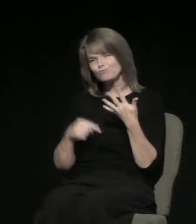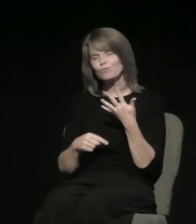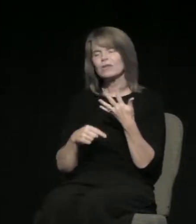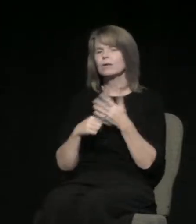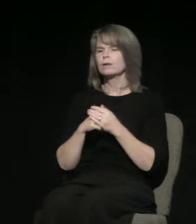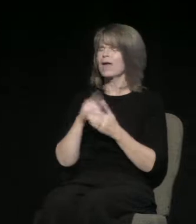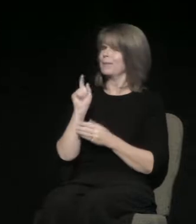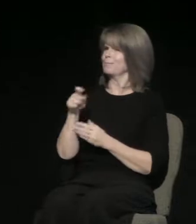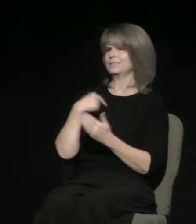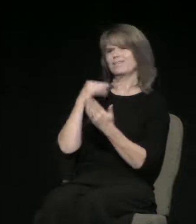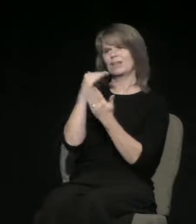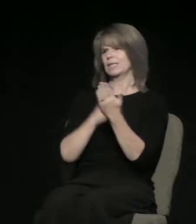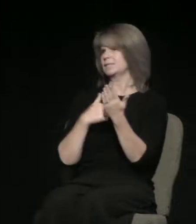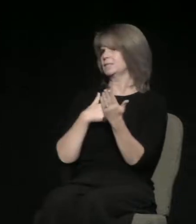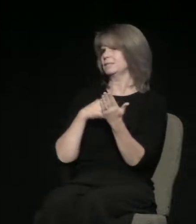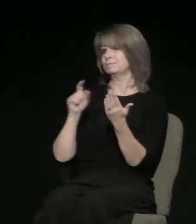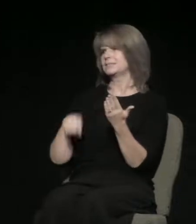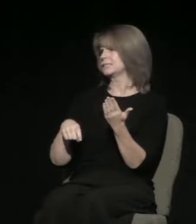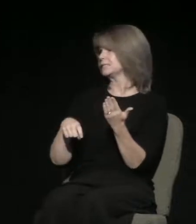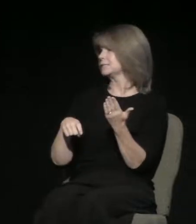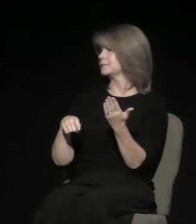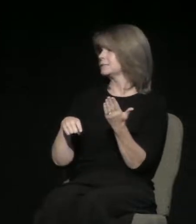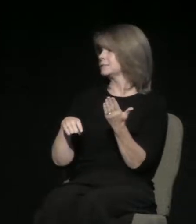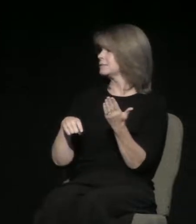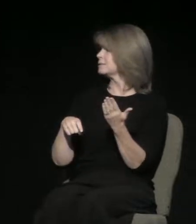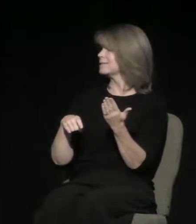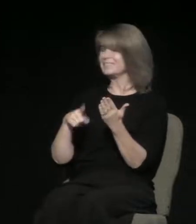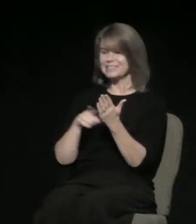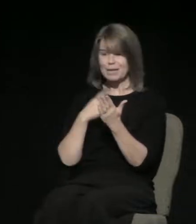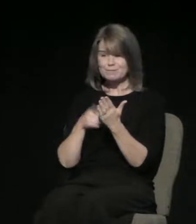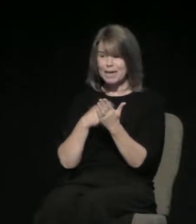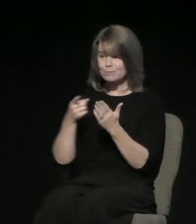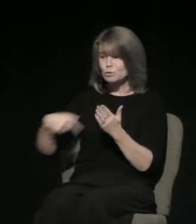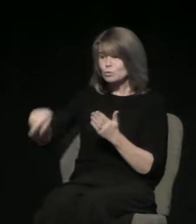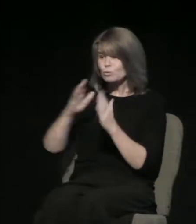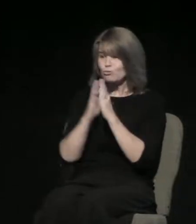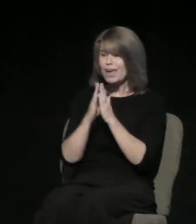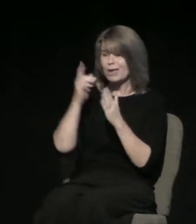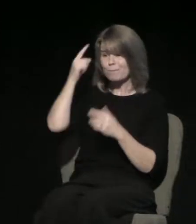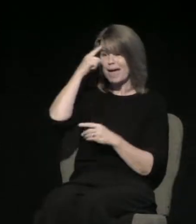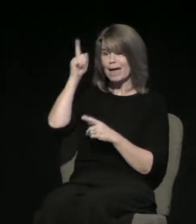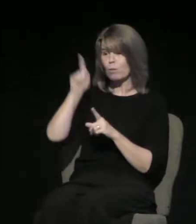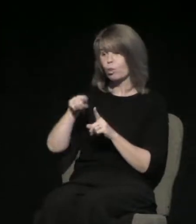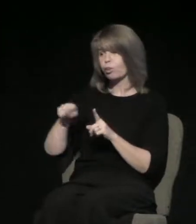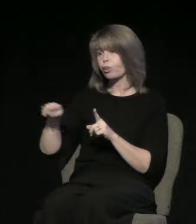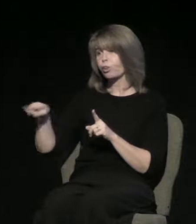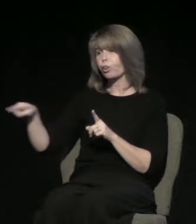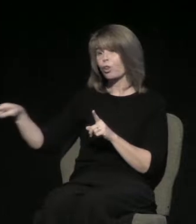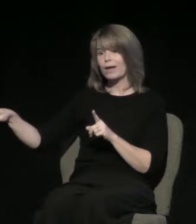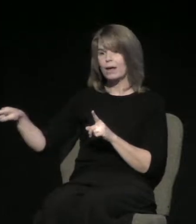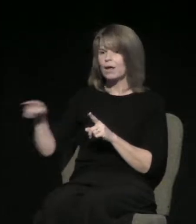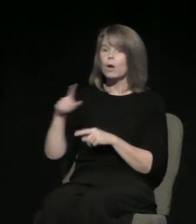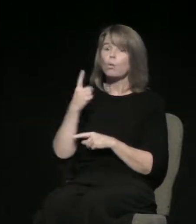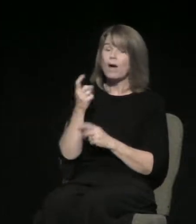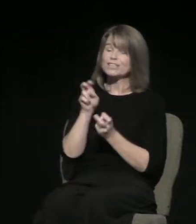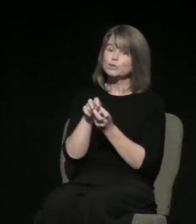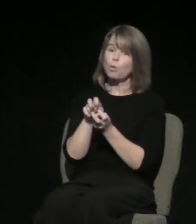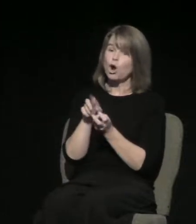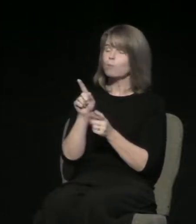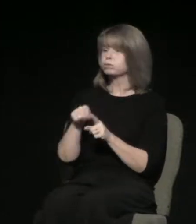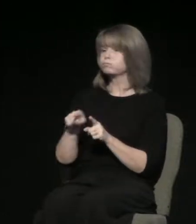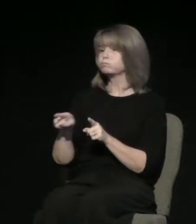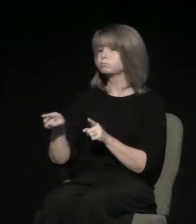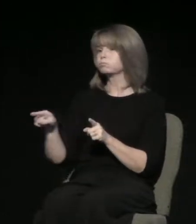I've got to Have a list Anybody else Your mind Wanders when You pray All it Takes Is one Squirrel For me